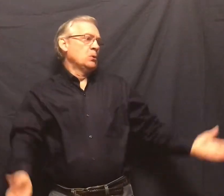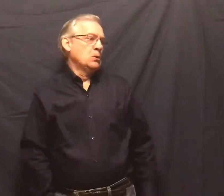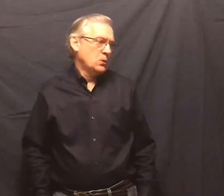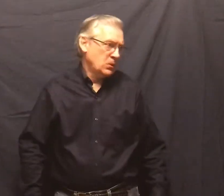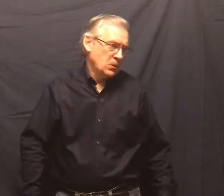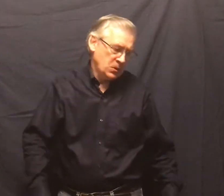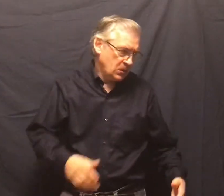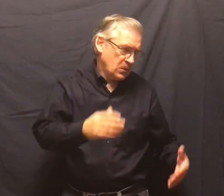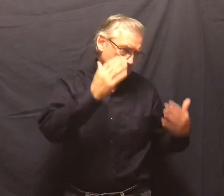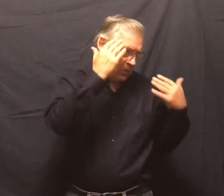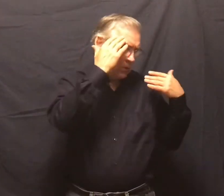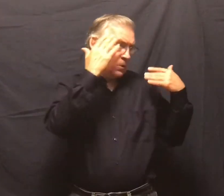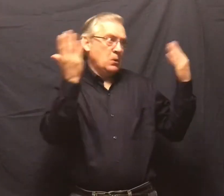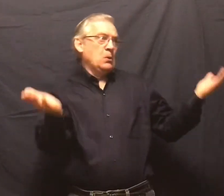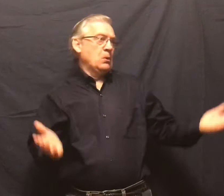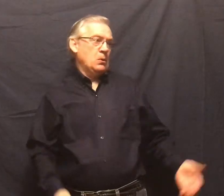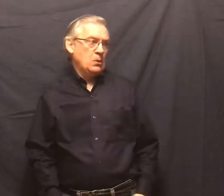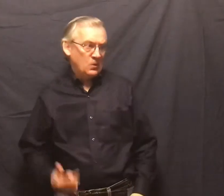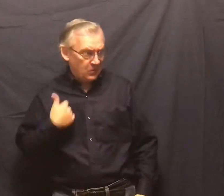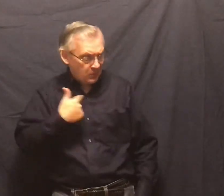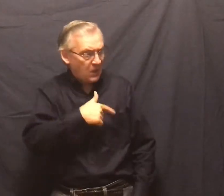"We gotta get a big steak together.